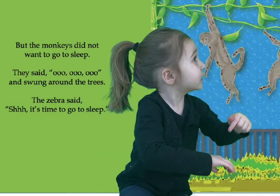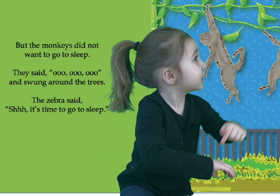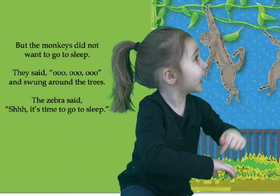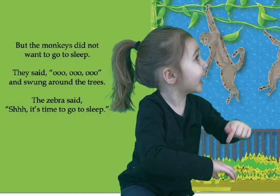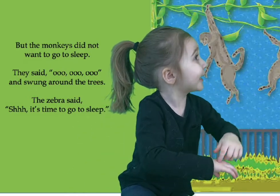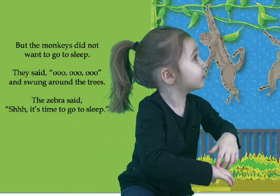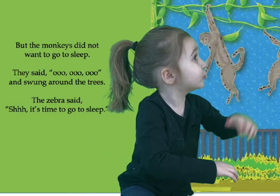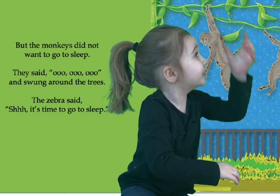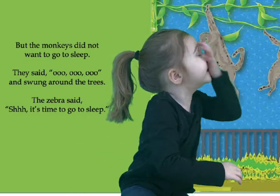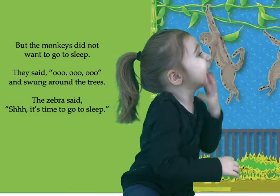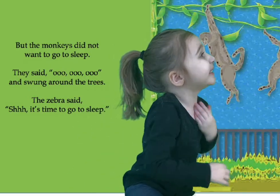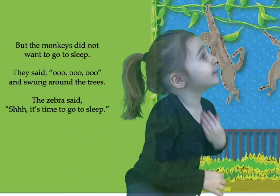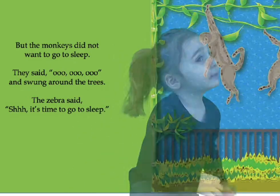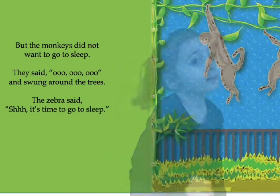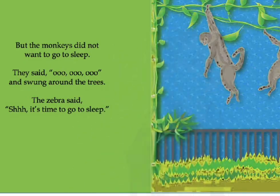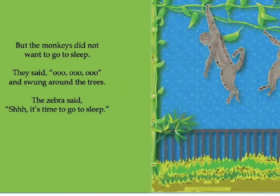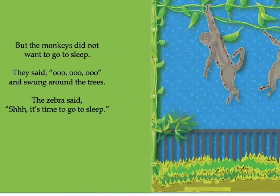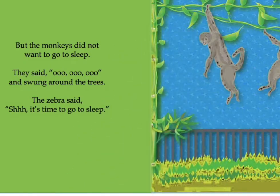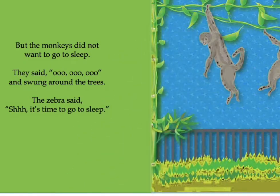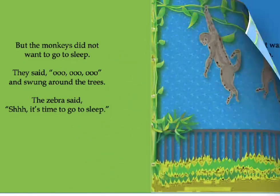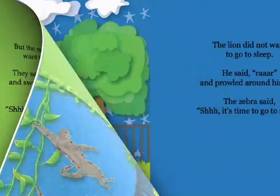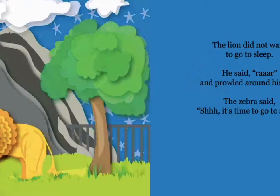Shhh, it's time to go to sleep.